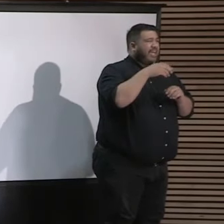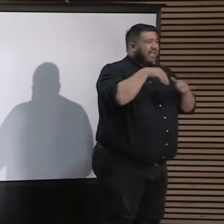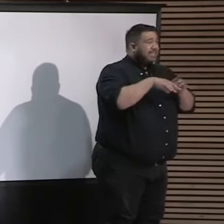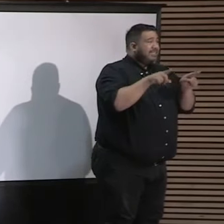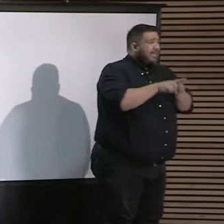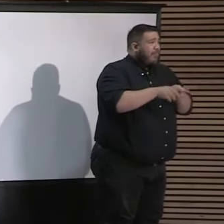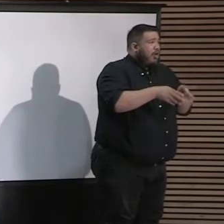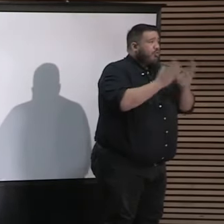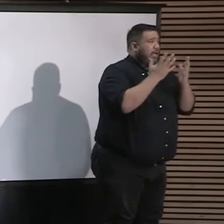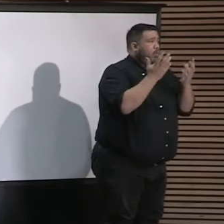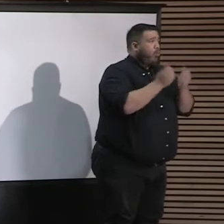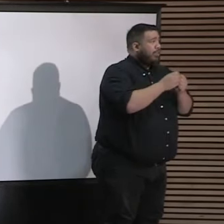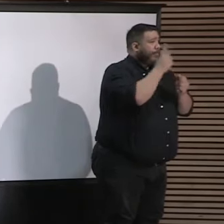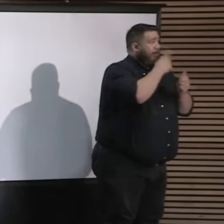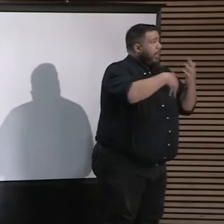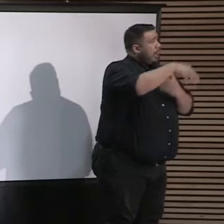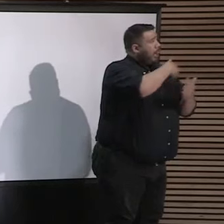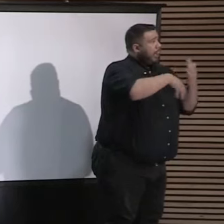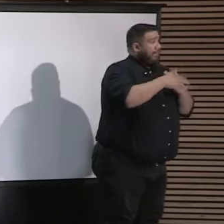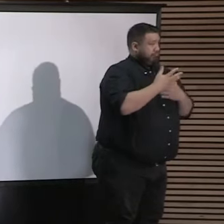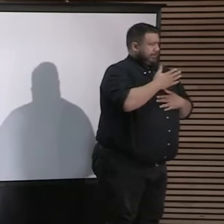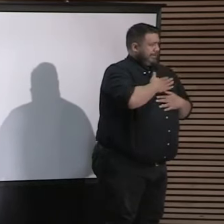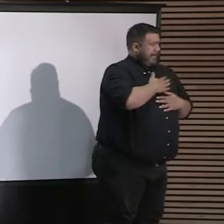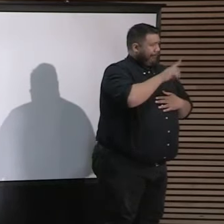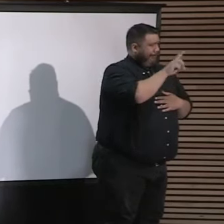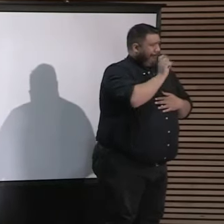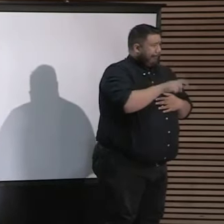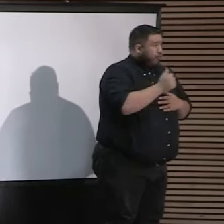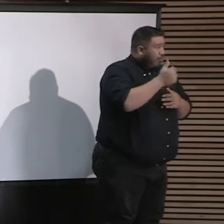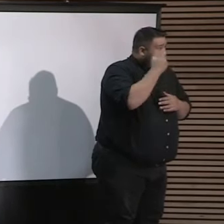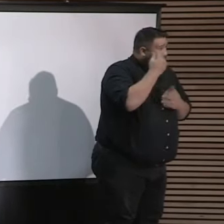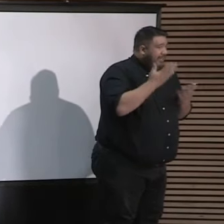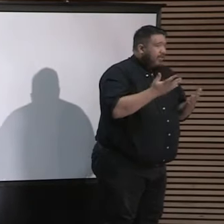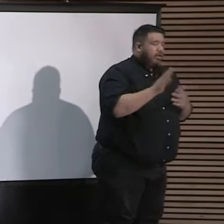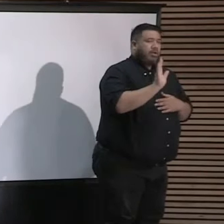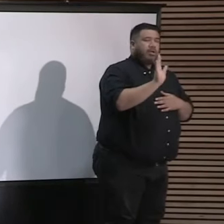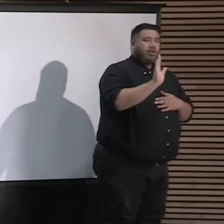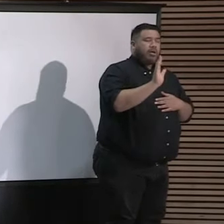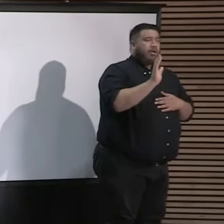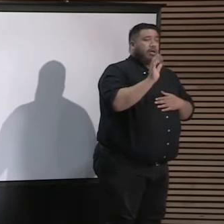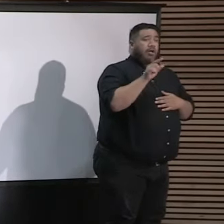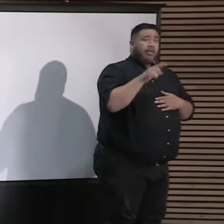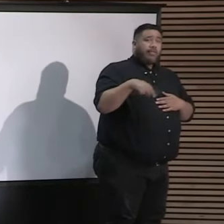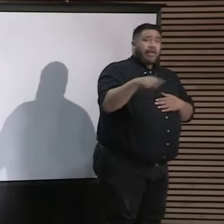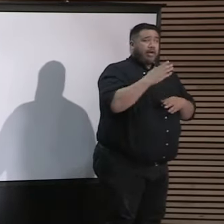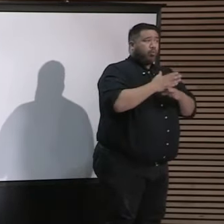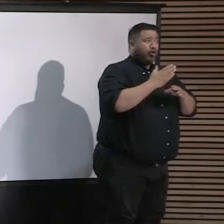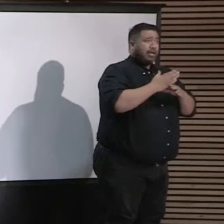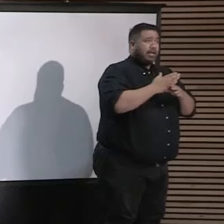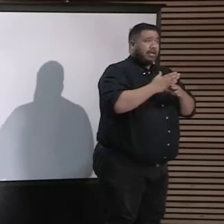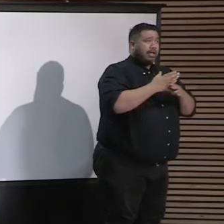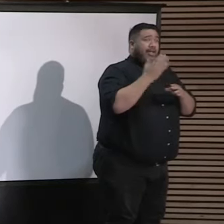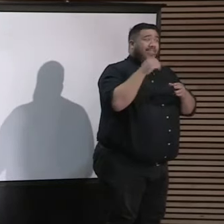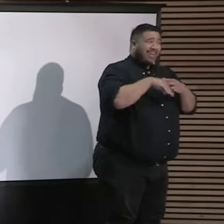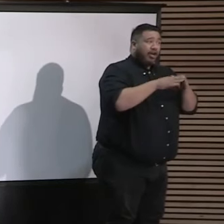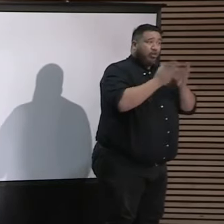The protocols that have been put in place with those hotels keep those air crew well separate from any members of the public. Very